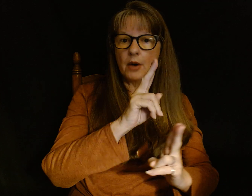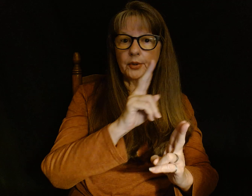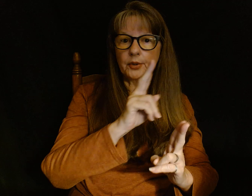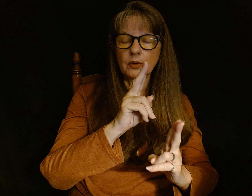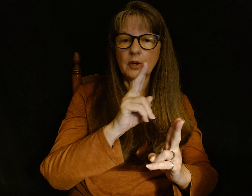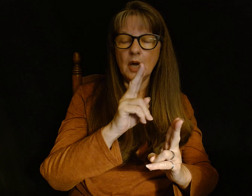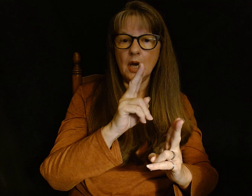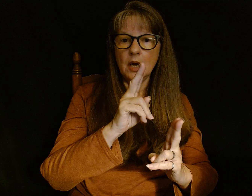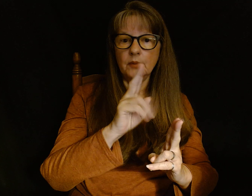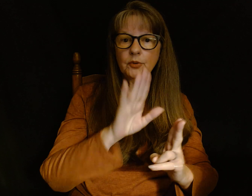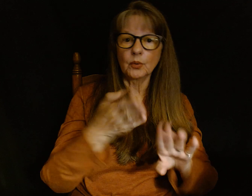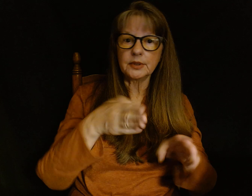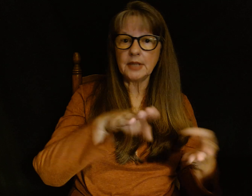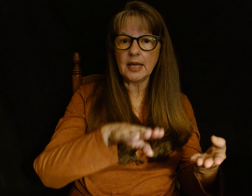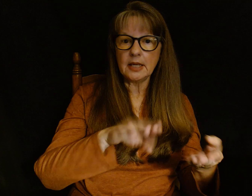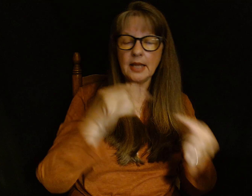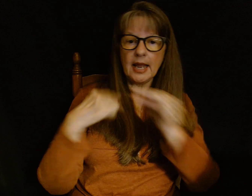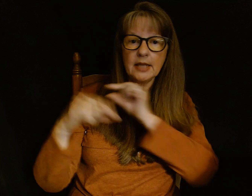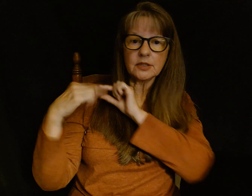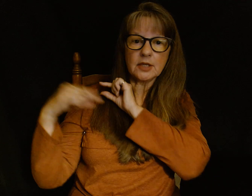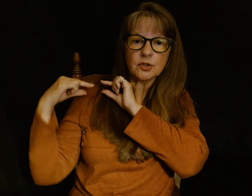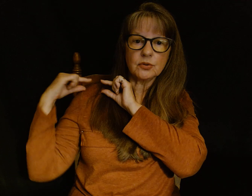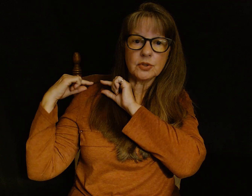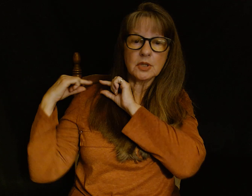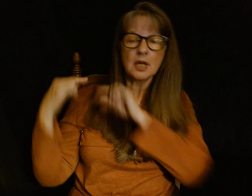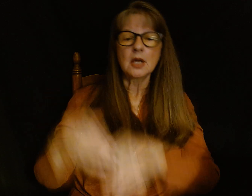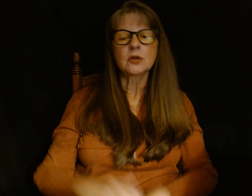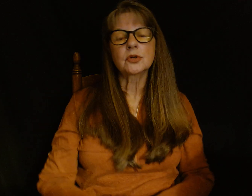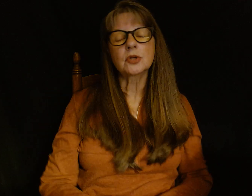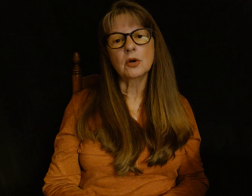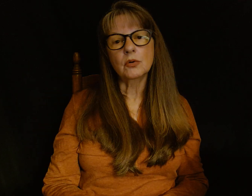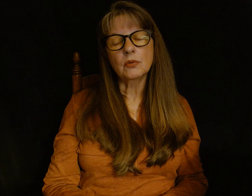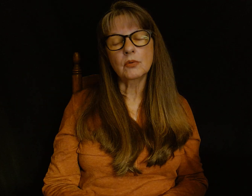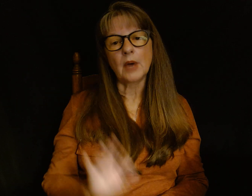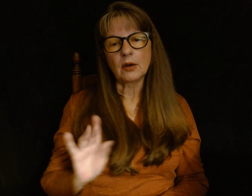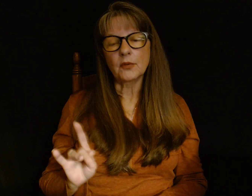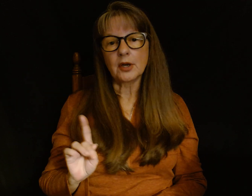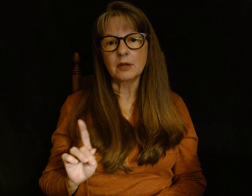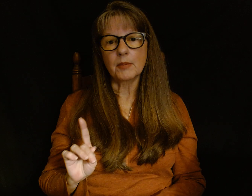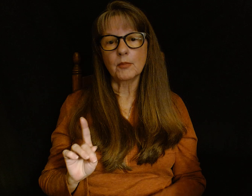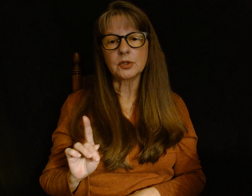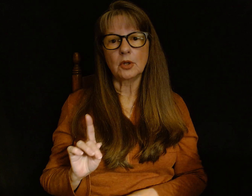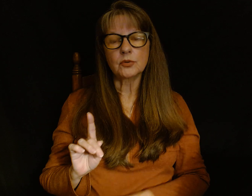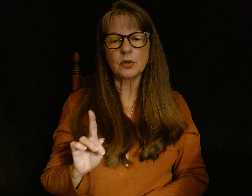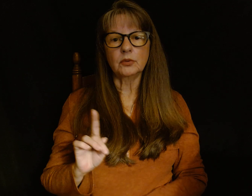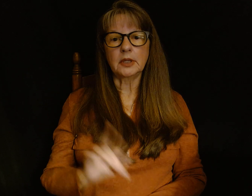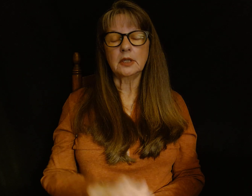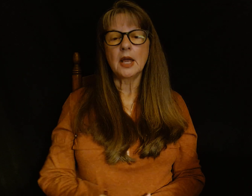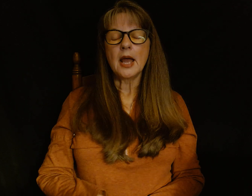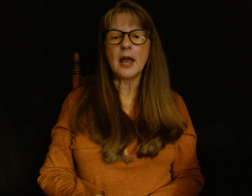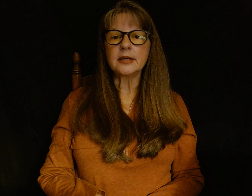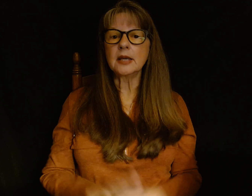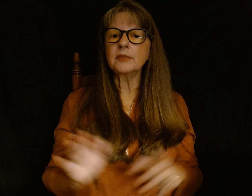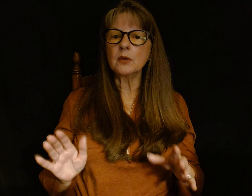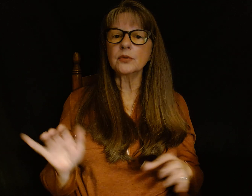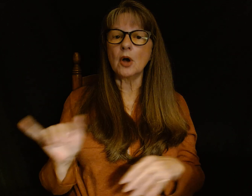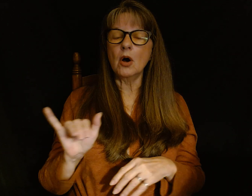honor your dead ancestors. So I'll go that a little bit more slowly. And same thing with